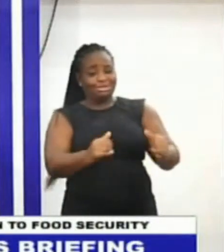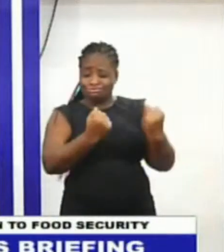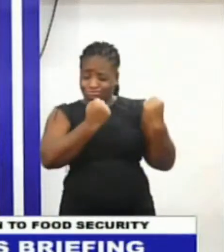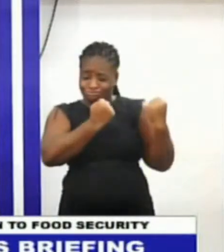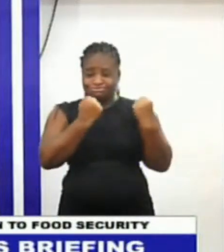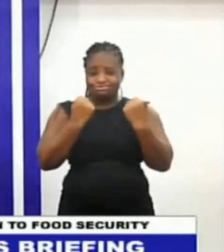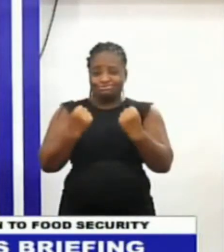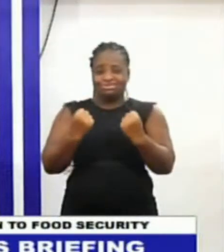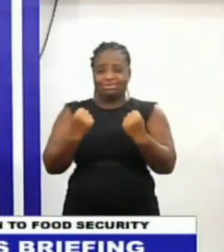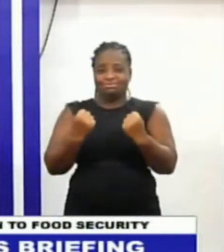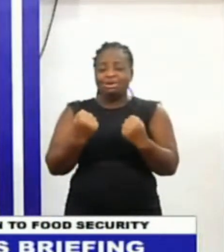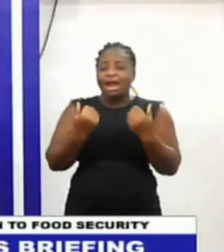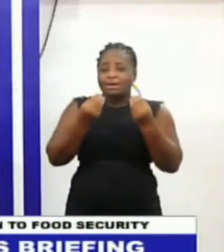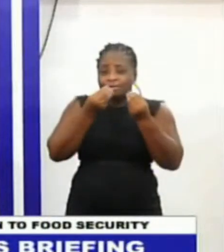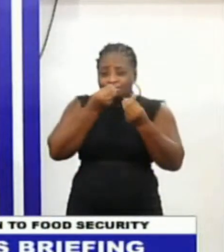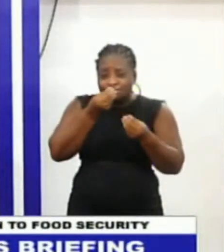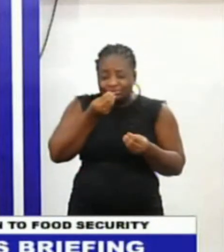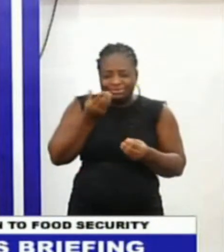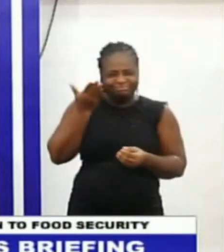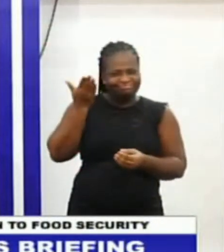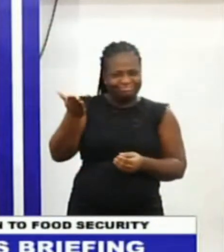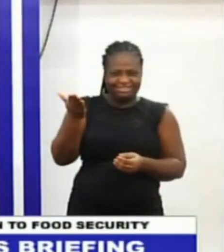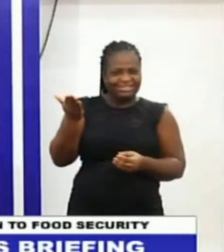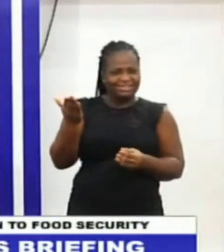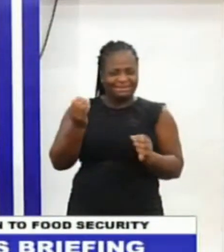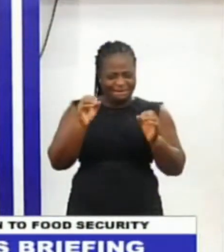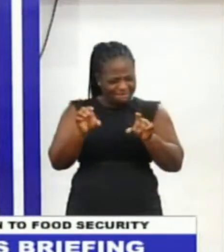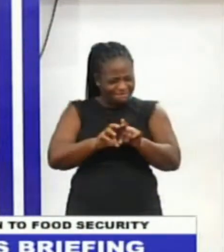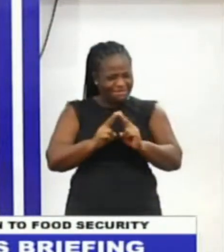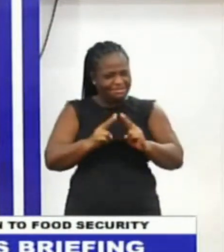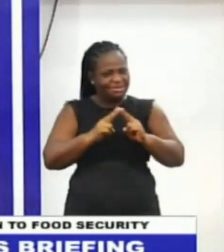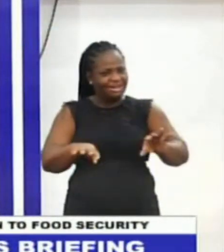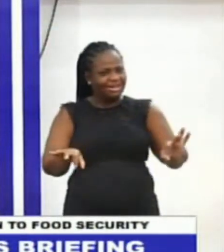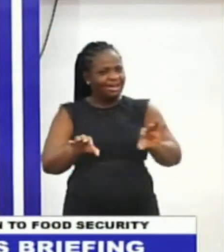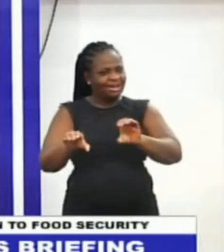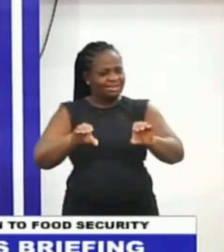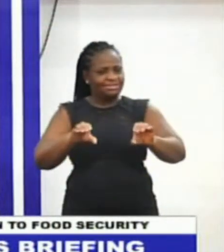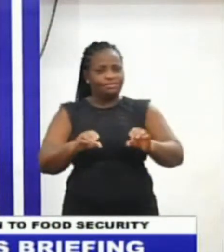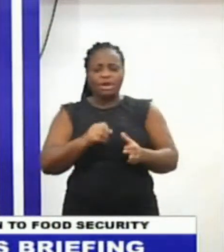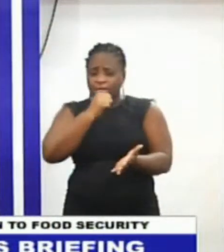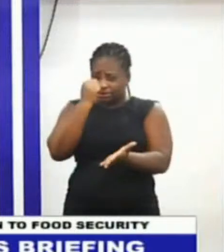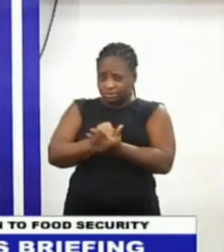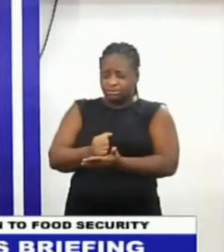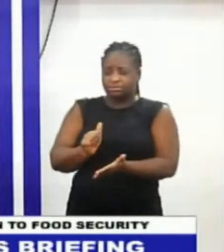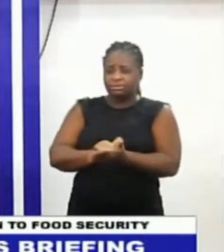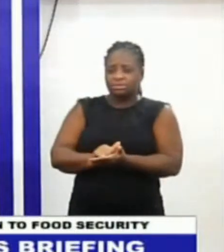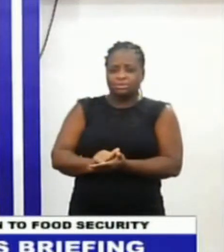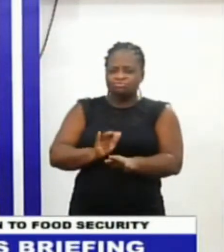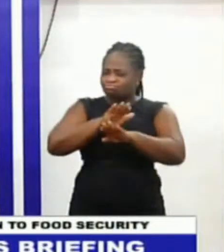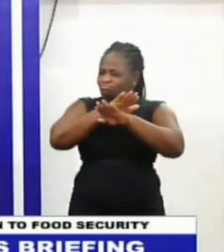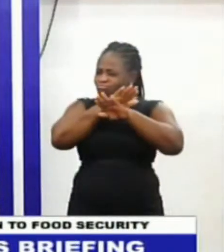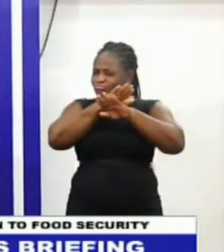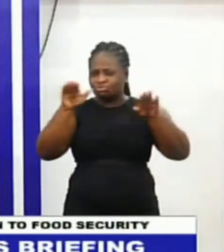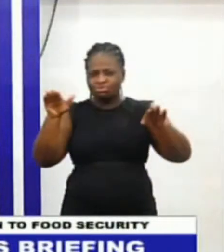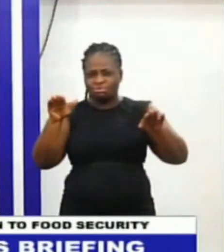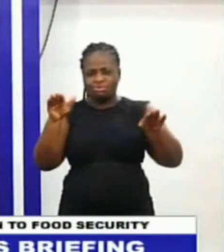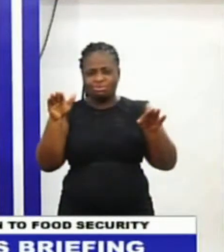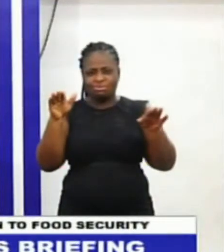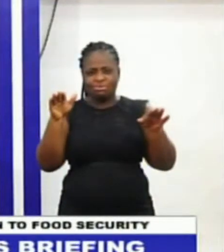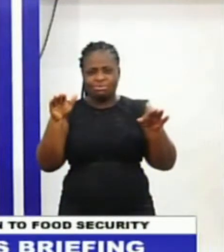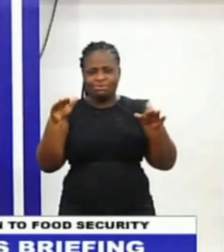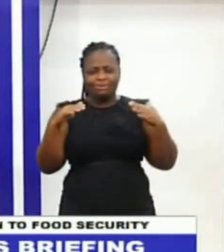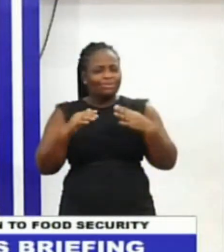with our food supply chain very active. And I can assure you that there is no prospect of any